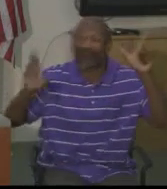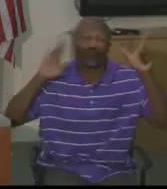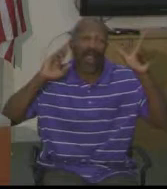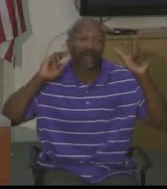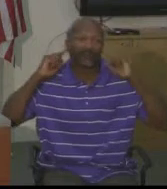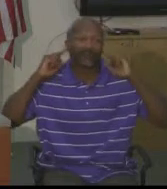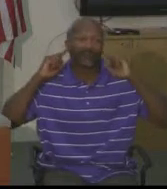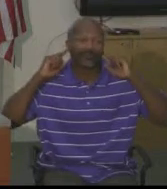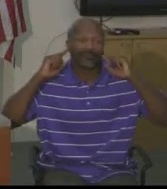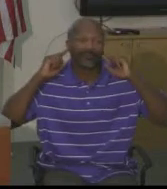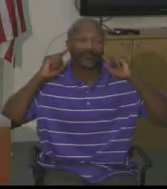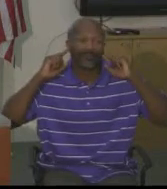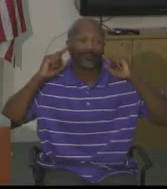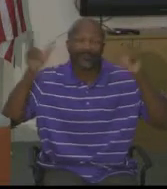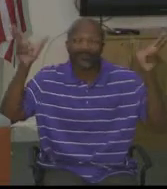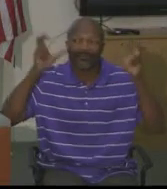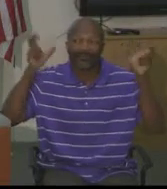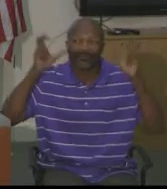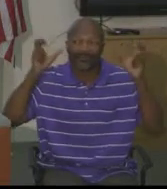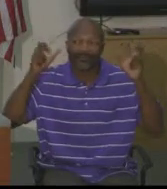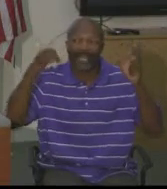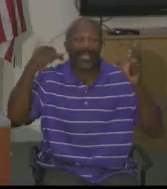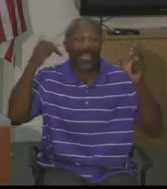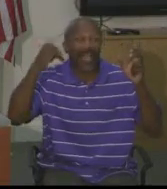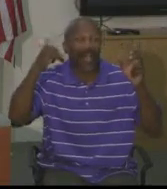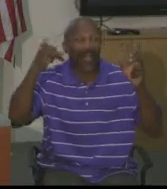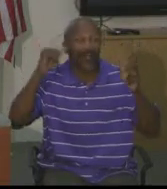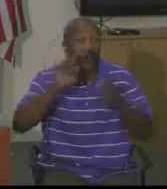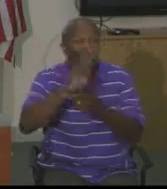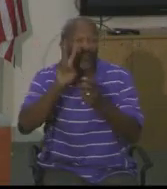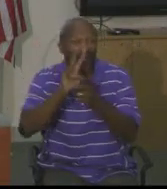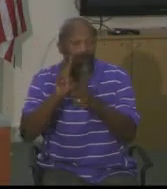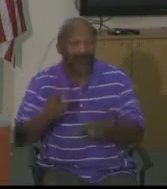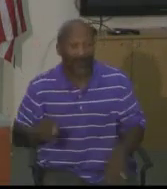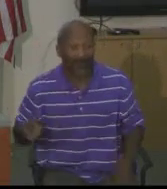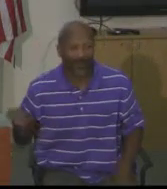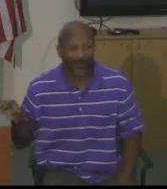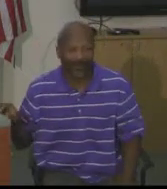hearing, and yellow signifies video.